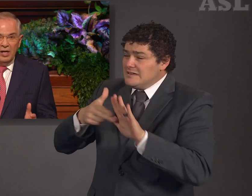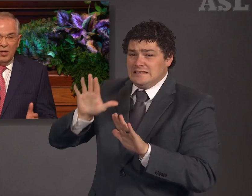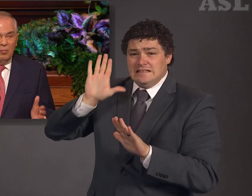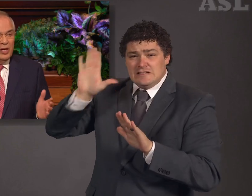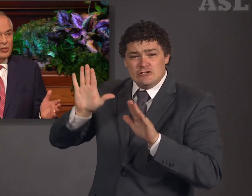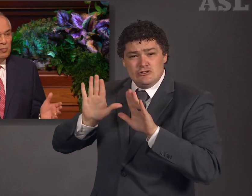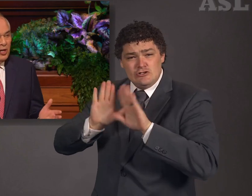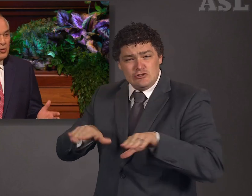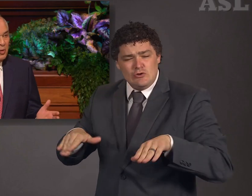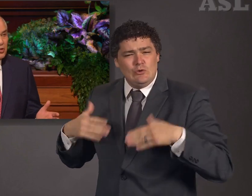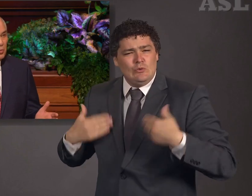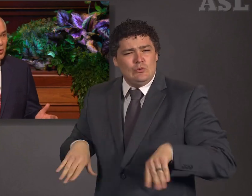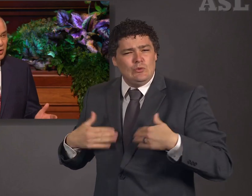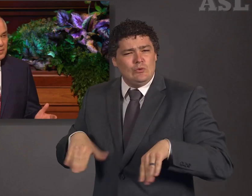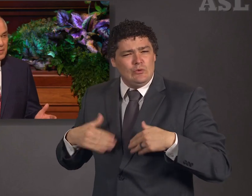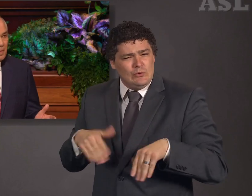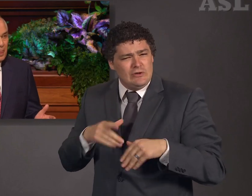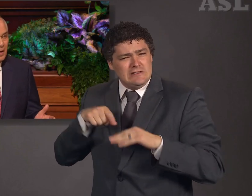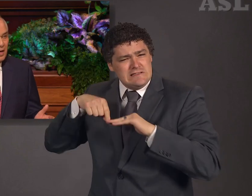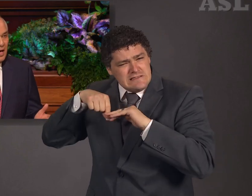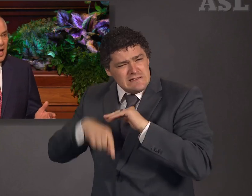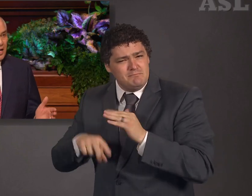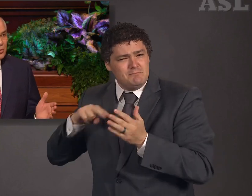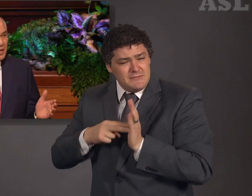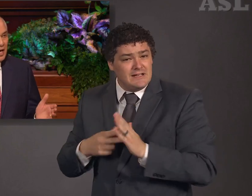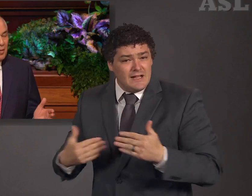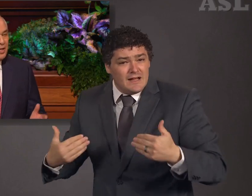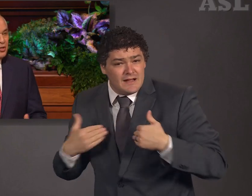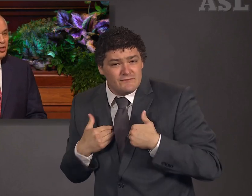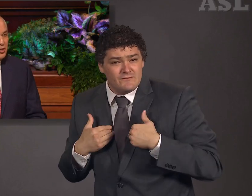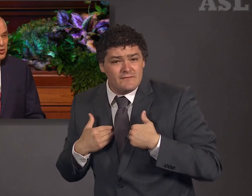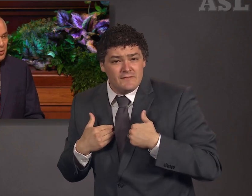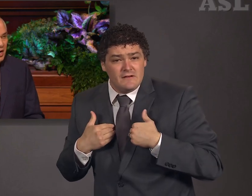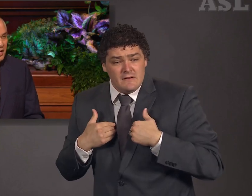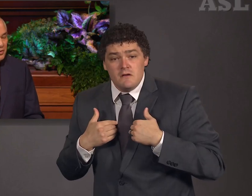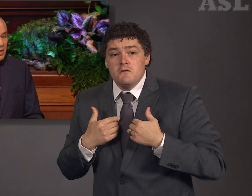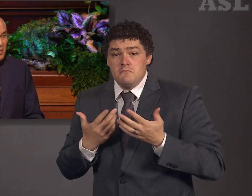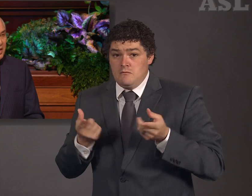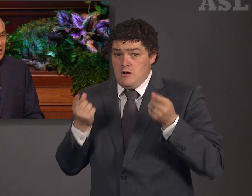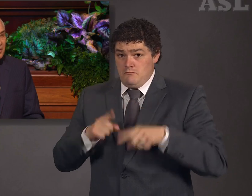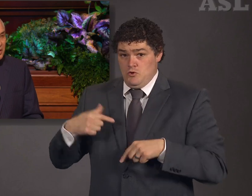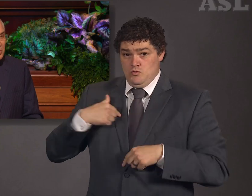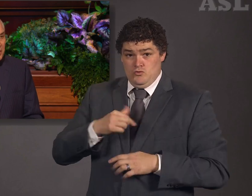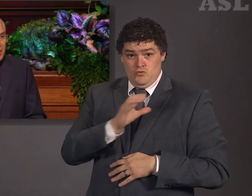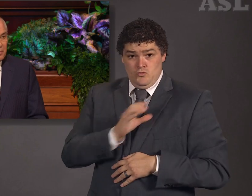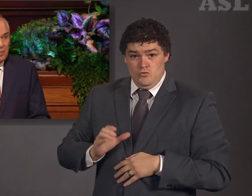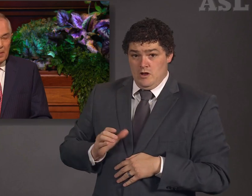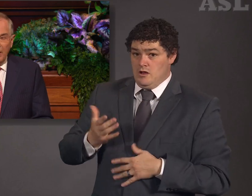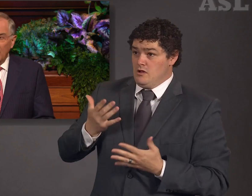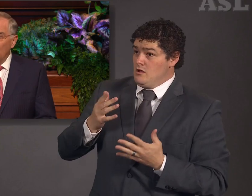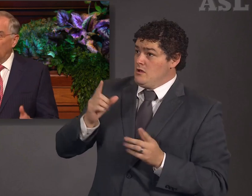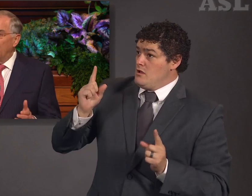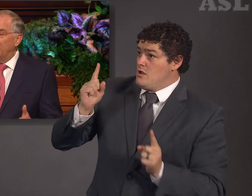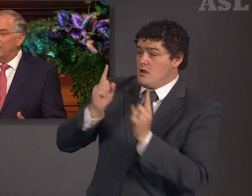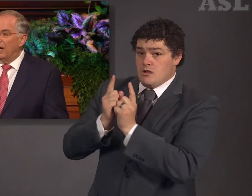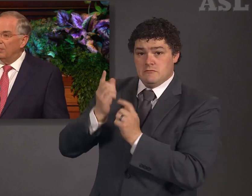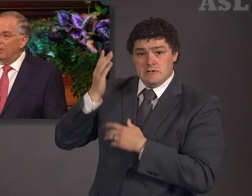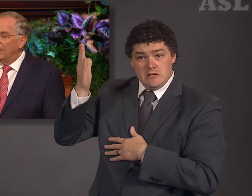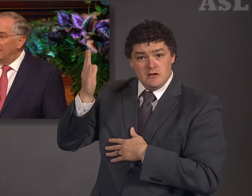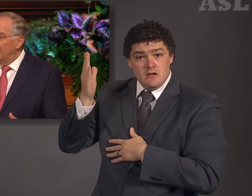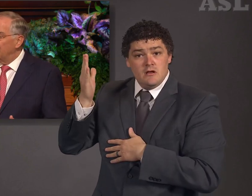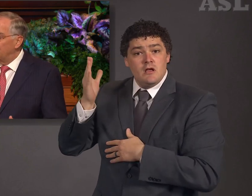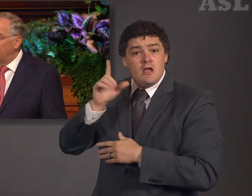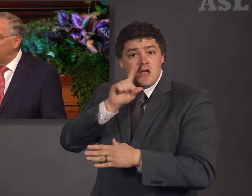God means much, much more. As we come unto Jesus Christ and make covenants with him, we